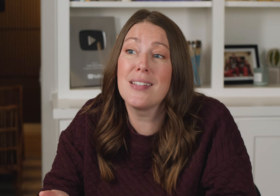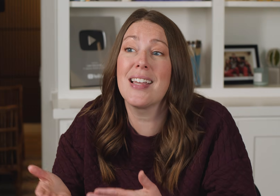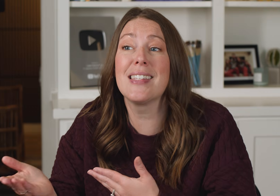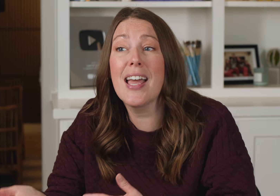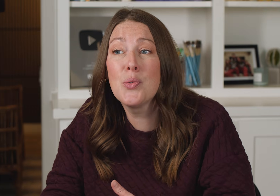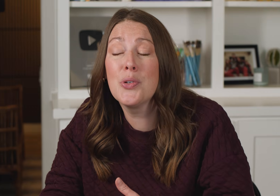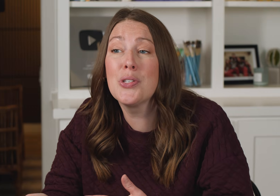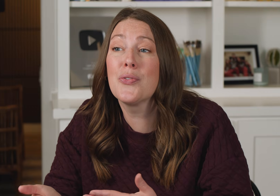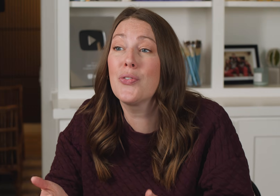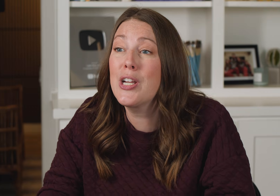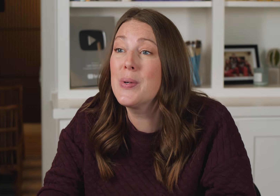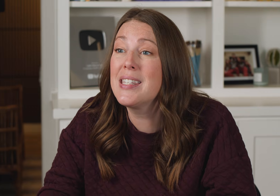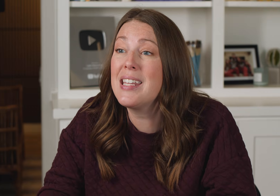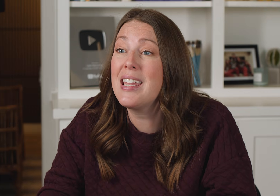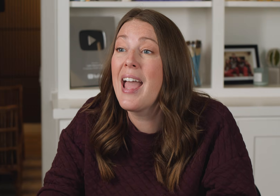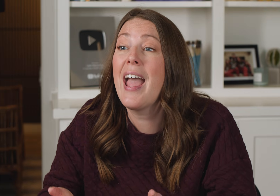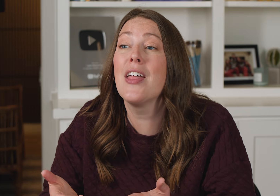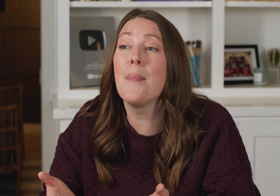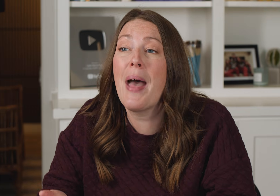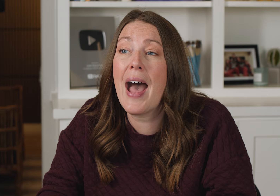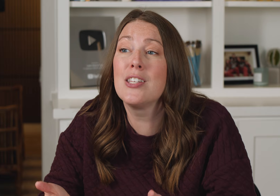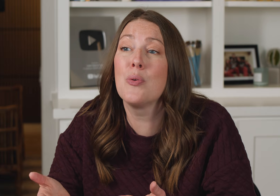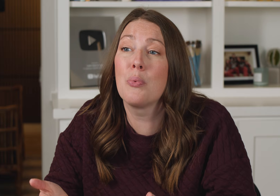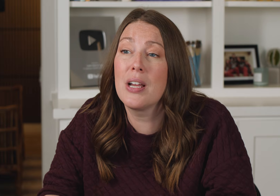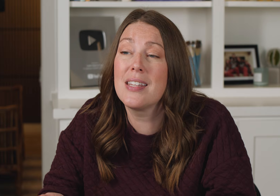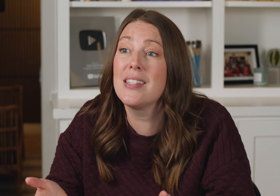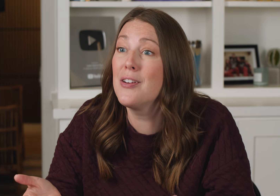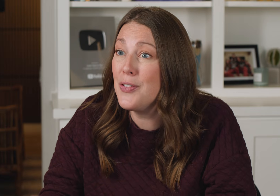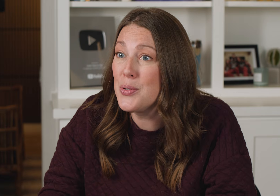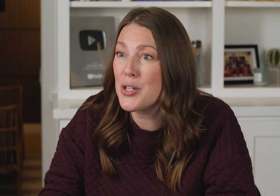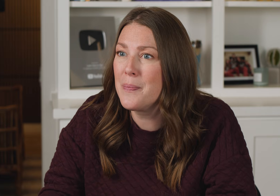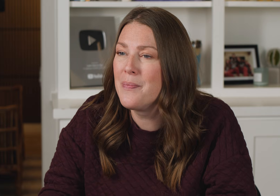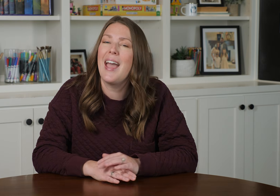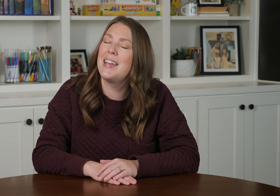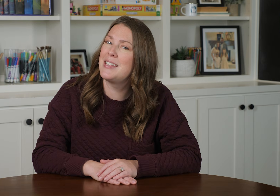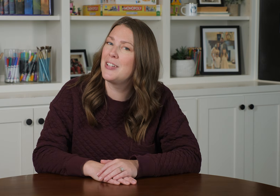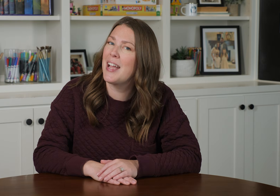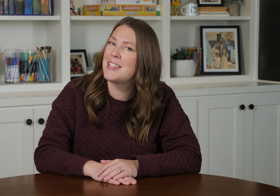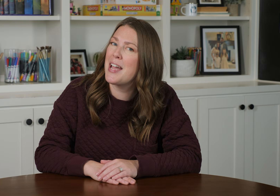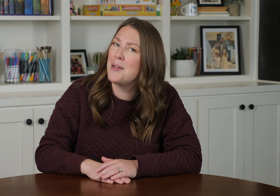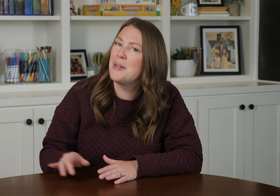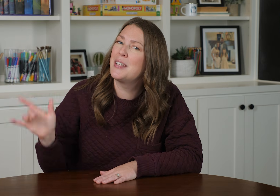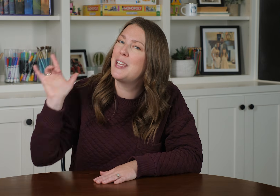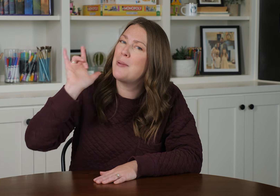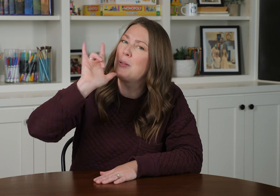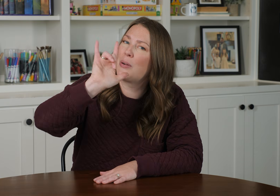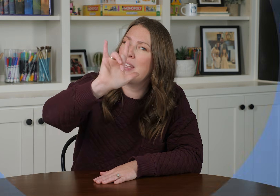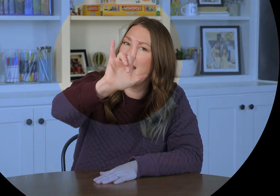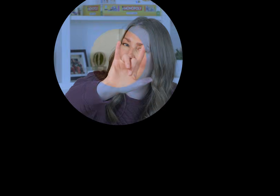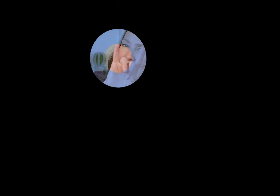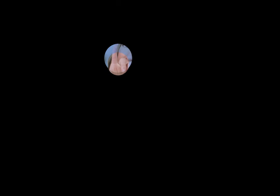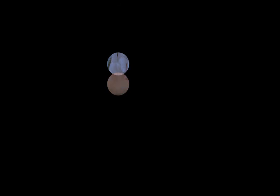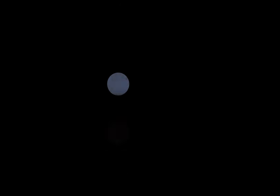like schedules, frequency, and the past, present, and future. And until next time, keep learning how to sign.